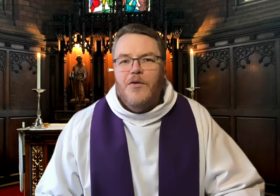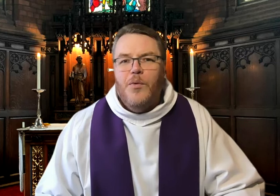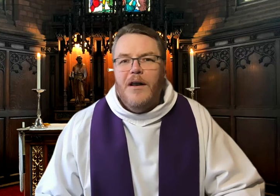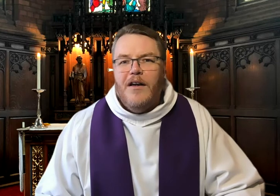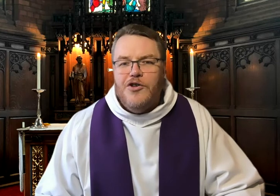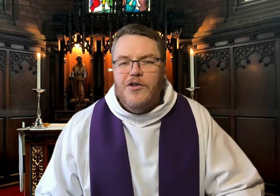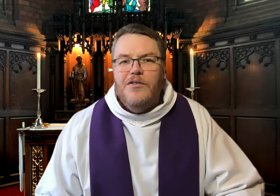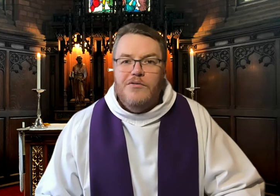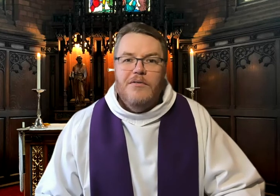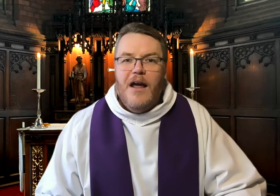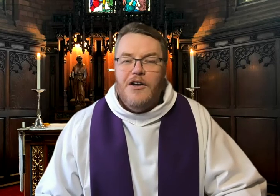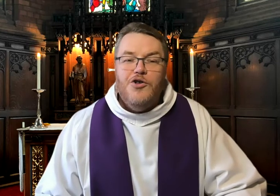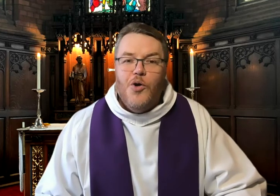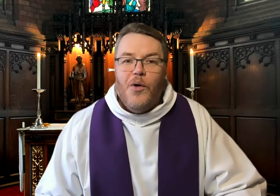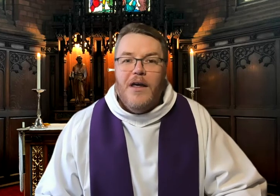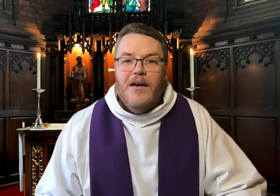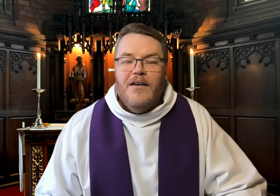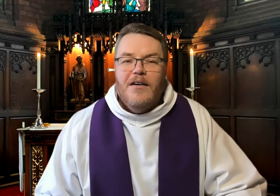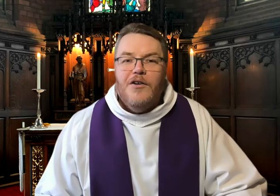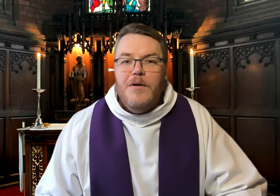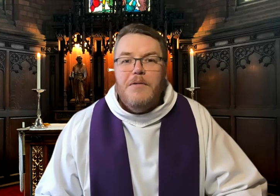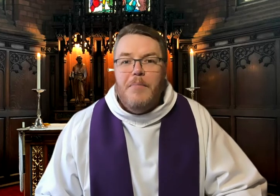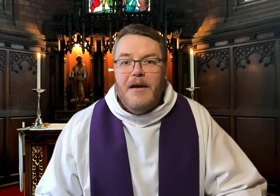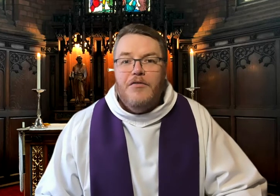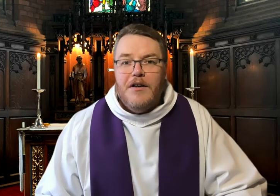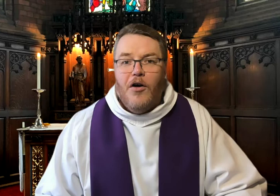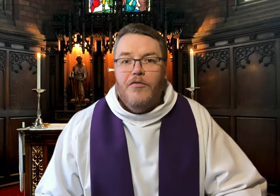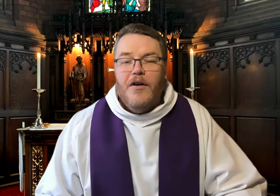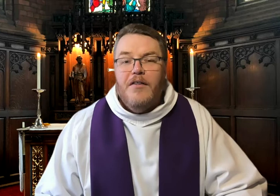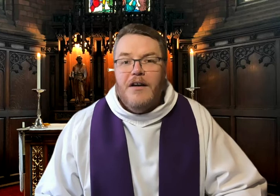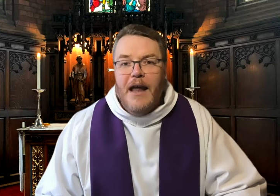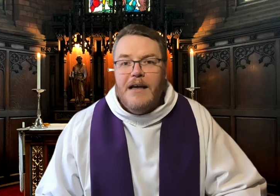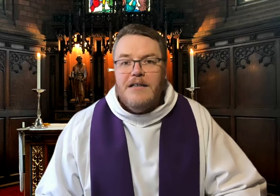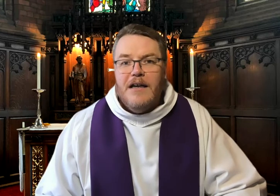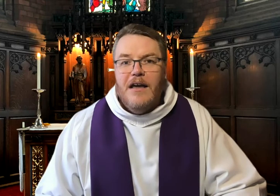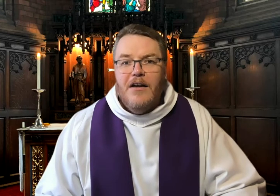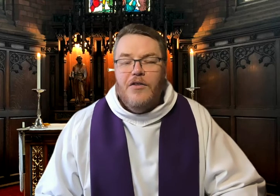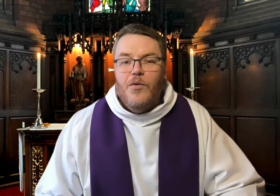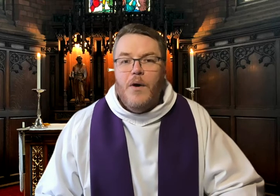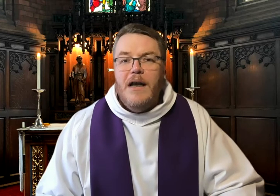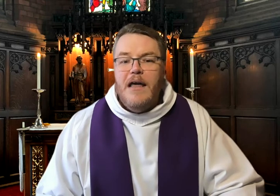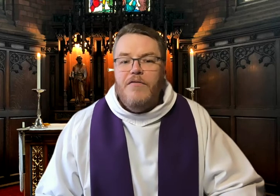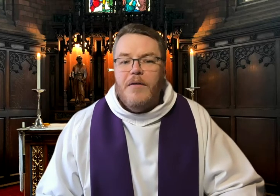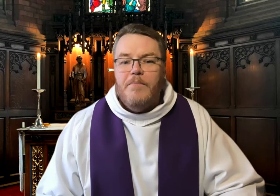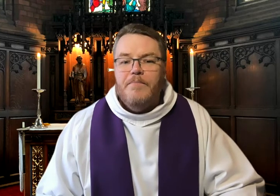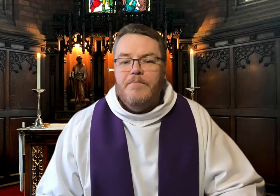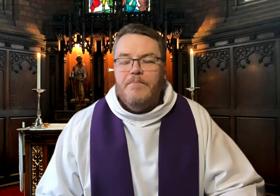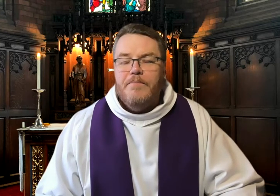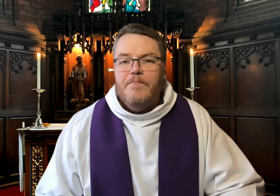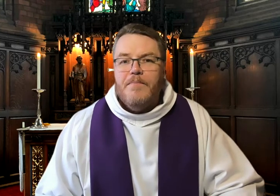will enjoy and reap the benefit of the legacy that we leave them.